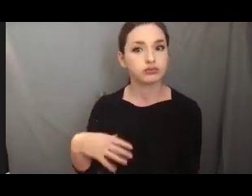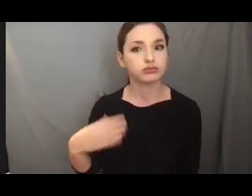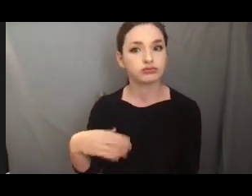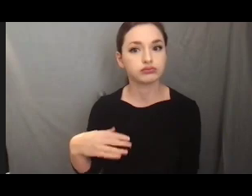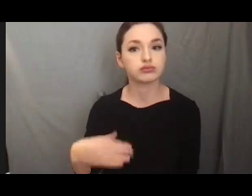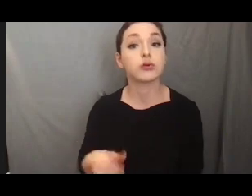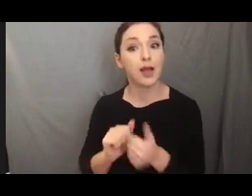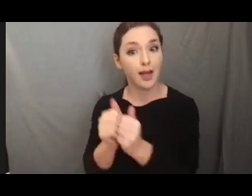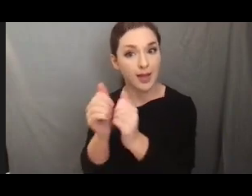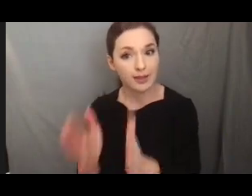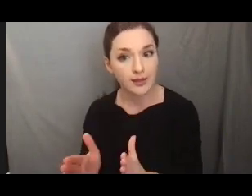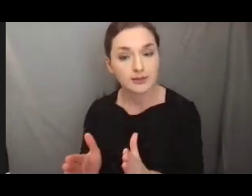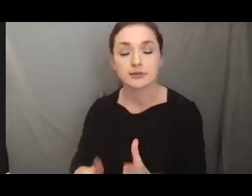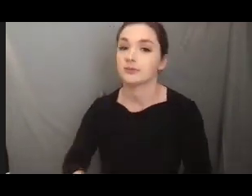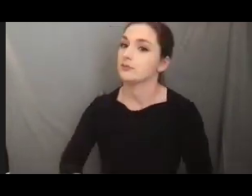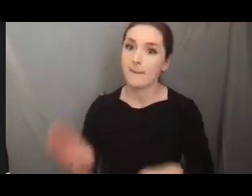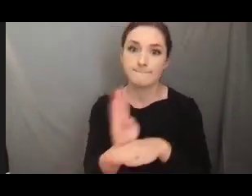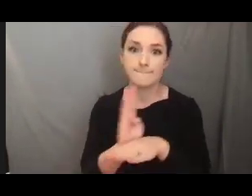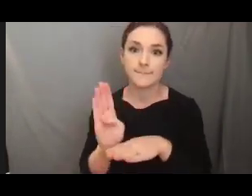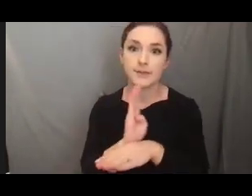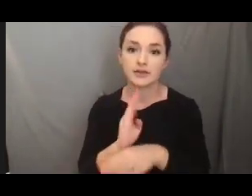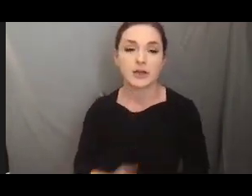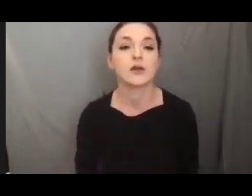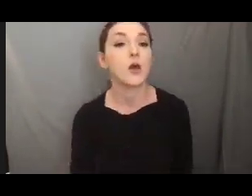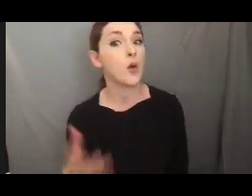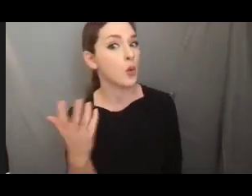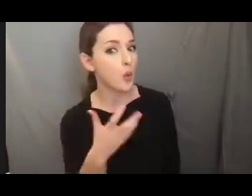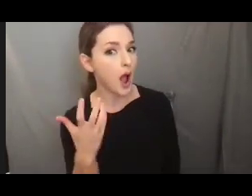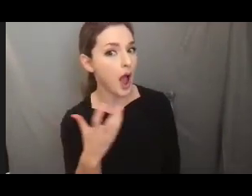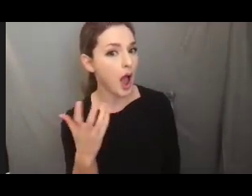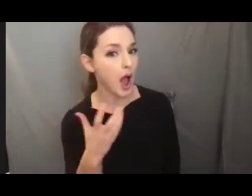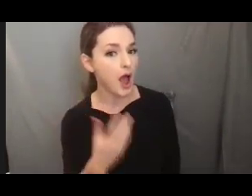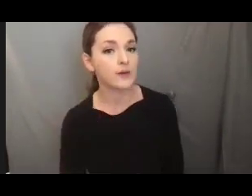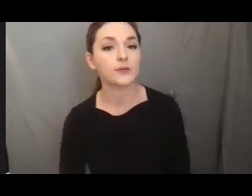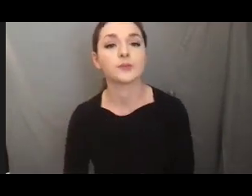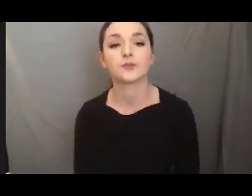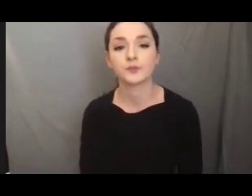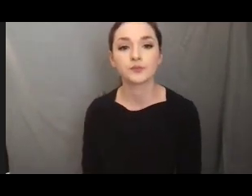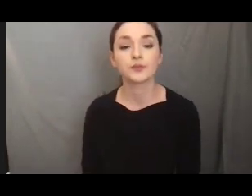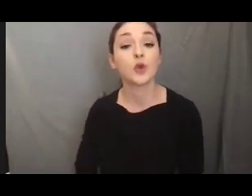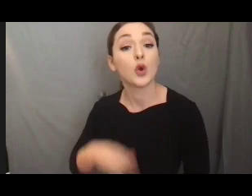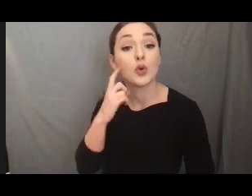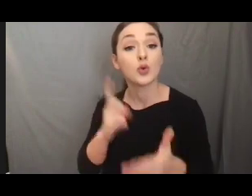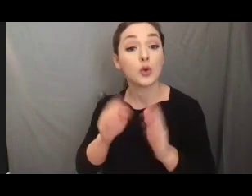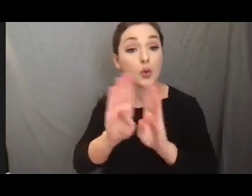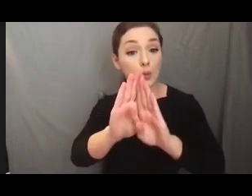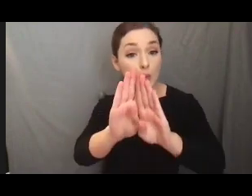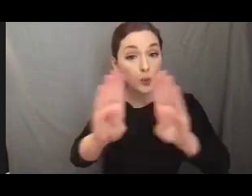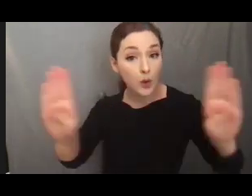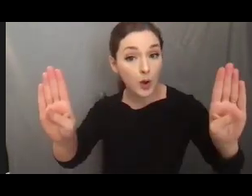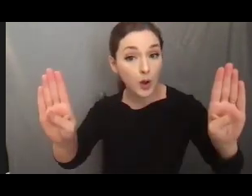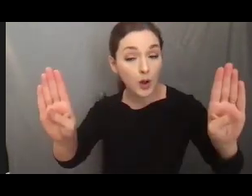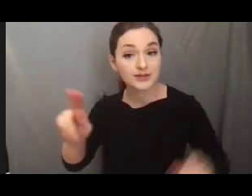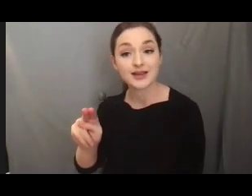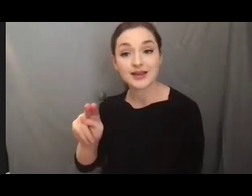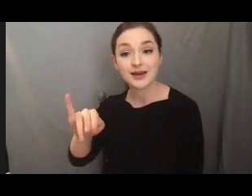extensive. Right. Oh, totally. Behind us is just what we call the Just Did It wall. This is a play on Nike's "Just Do It" ad